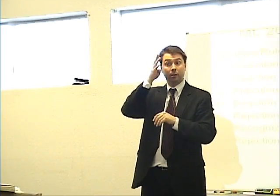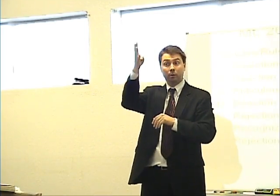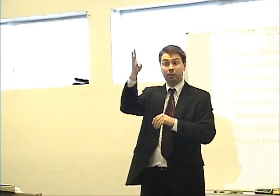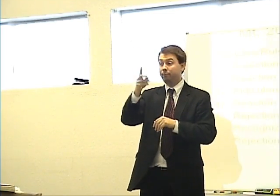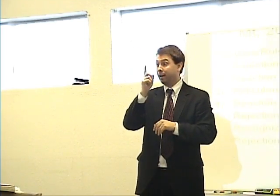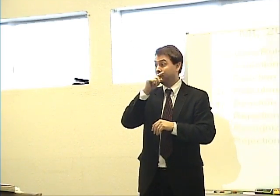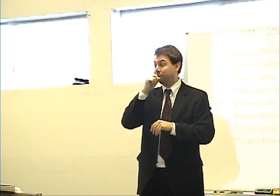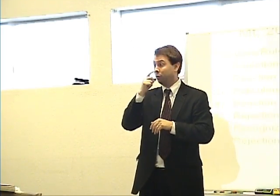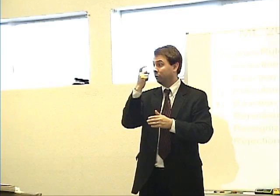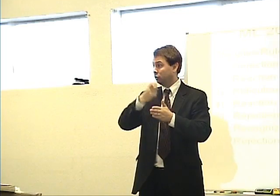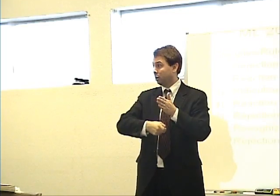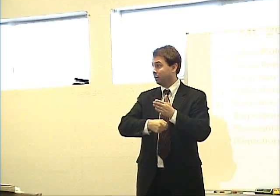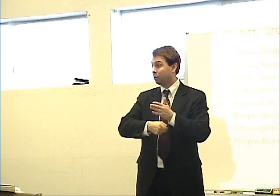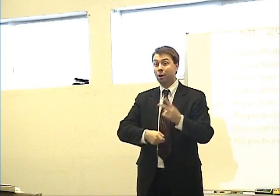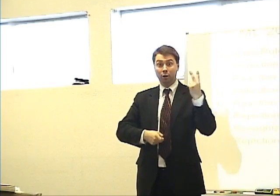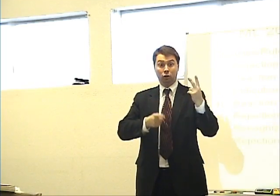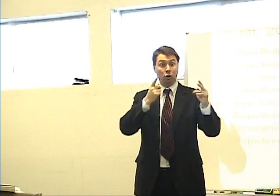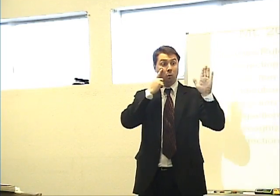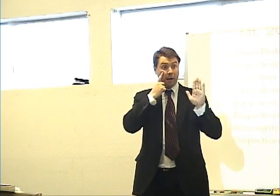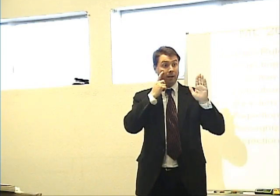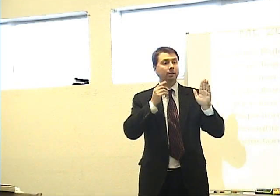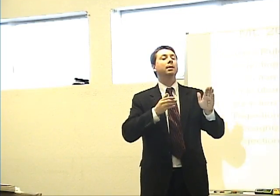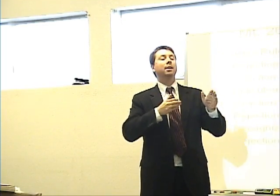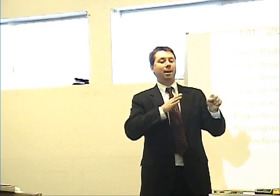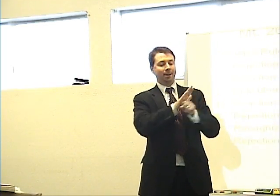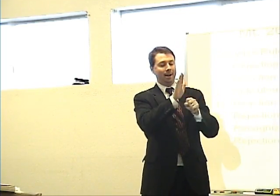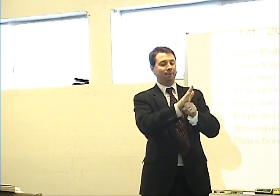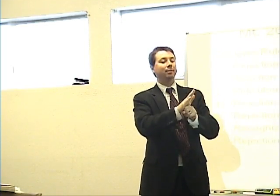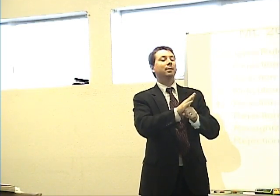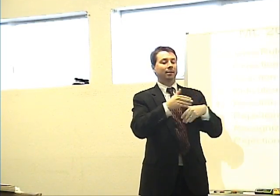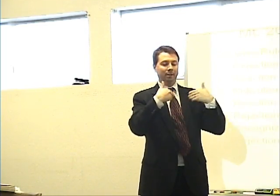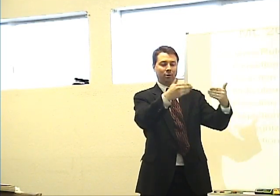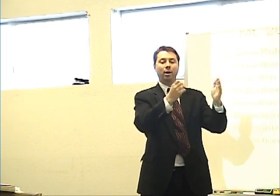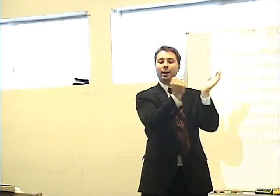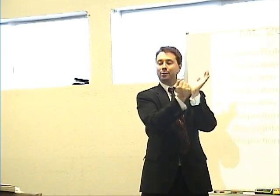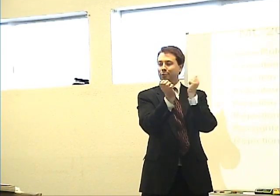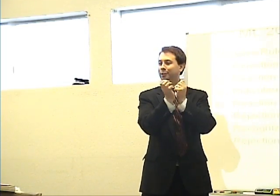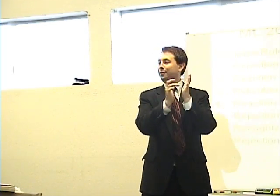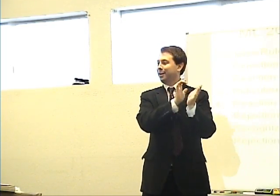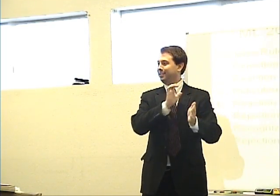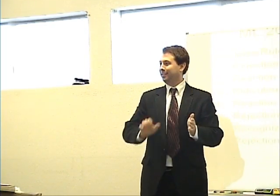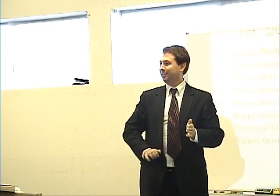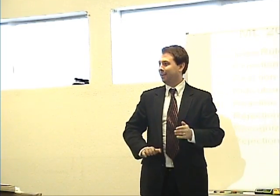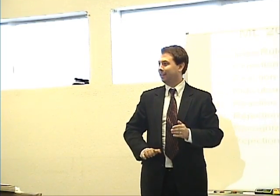that was invented, a false charge. Two witnesses, enough. Let's go ahead and crucify Jesus Christ.